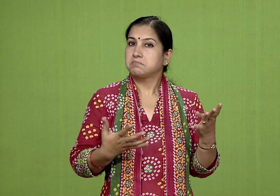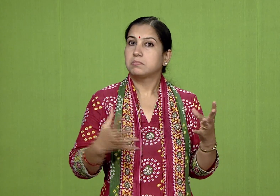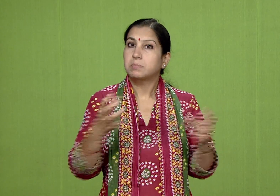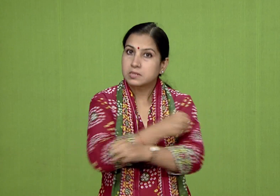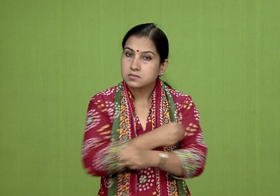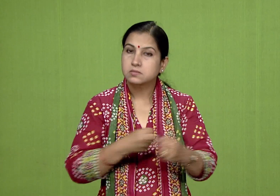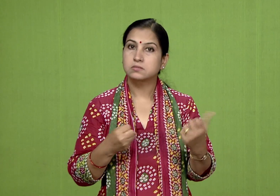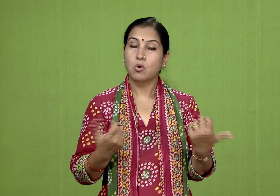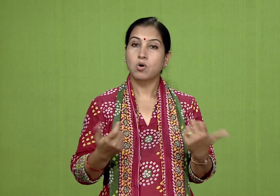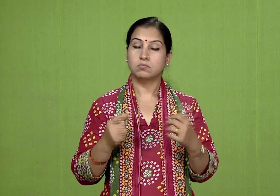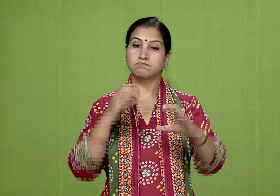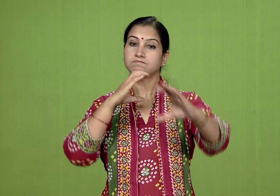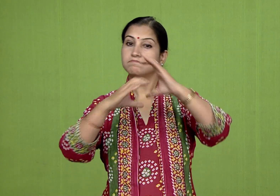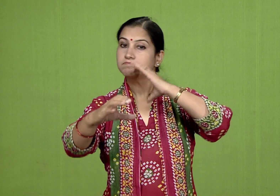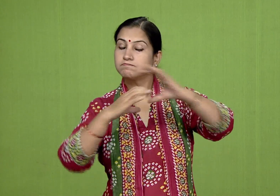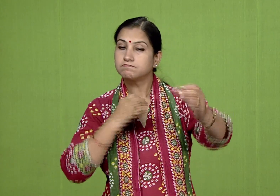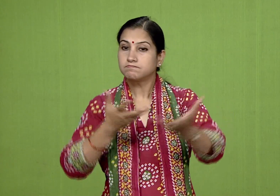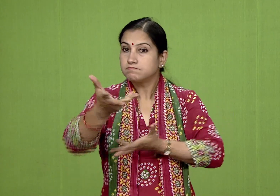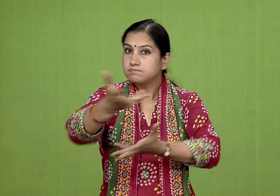maintaining interpersonal relationships,